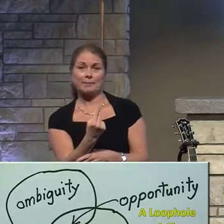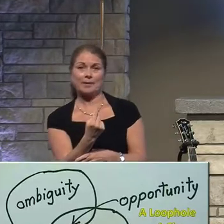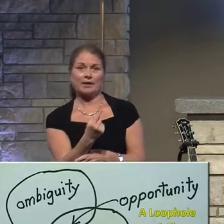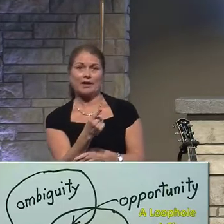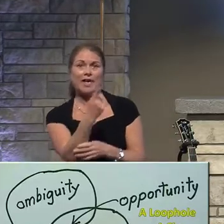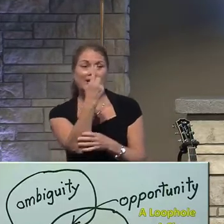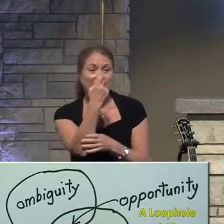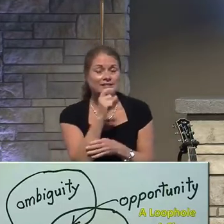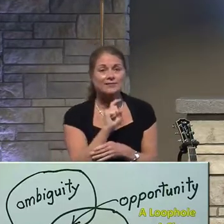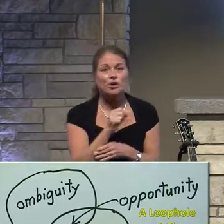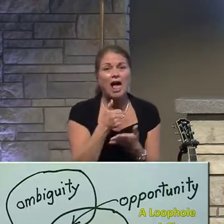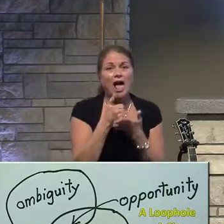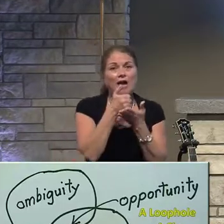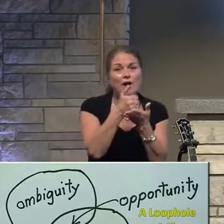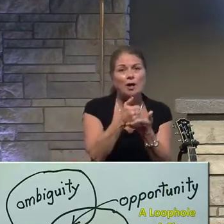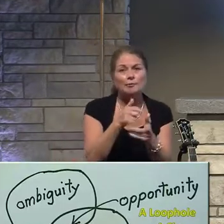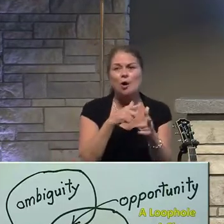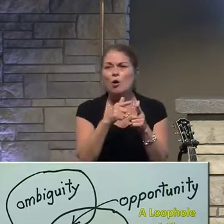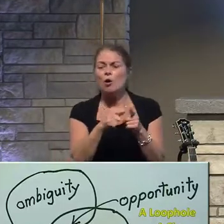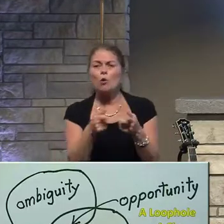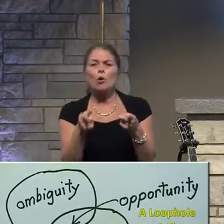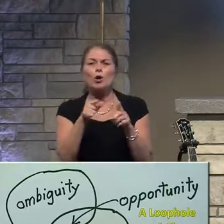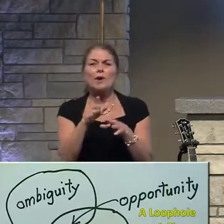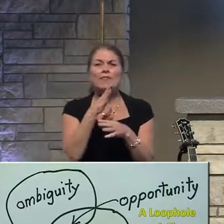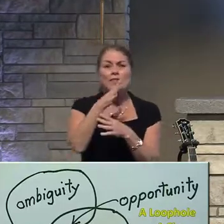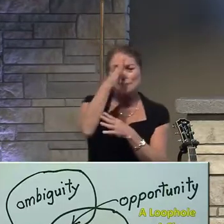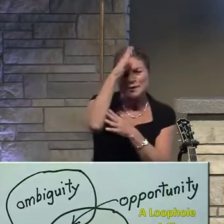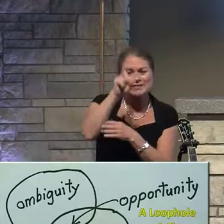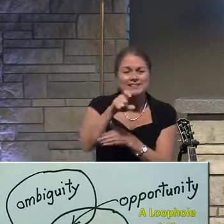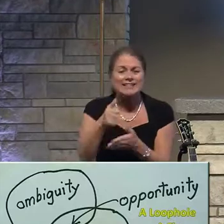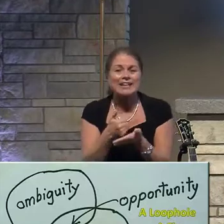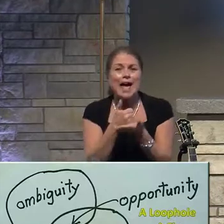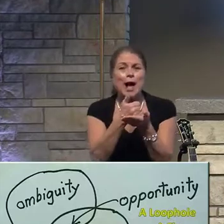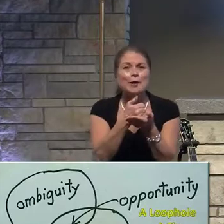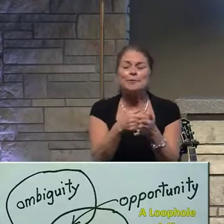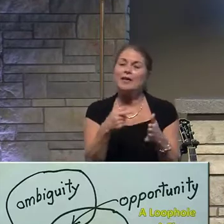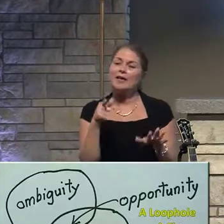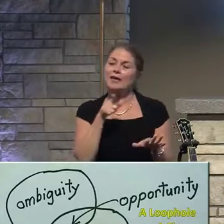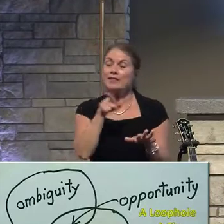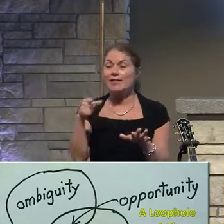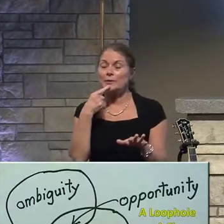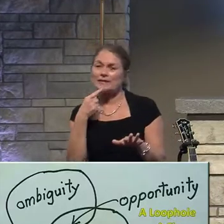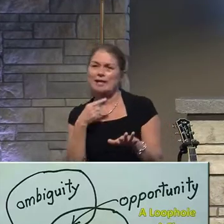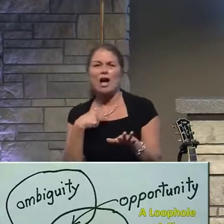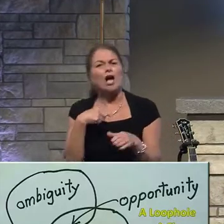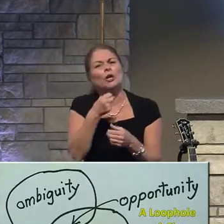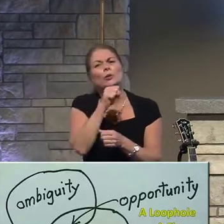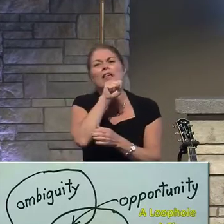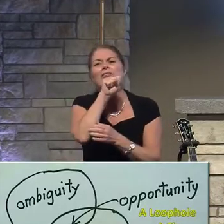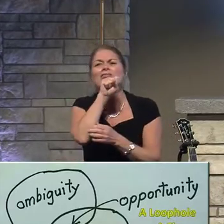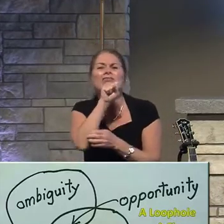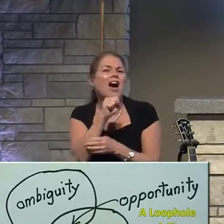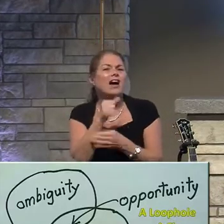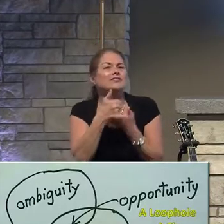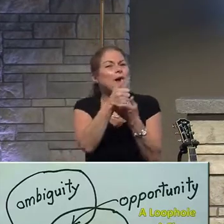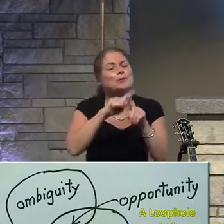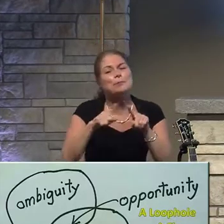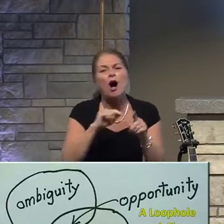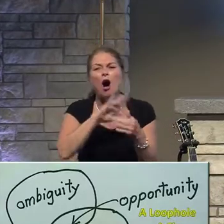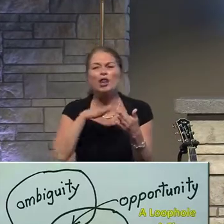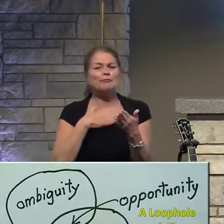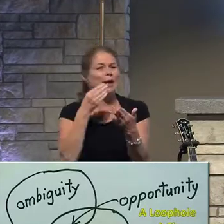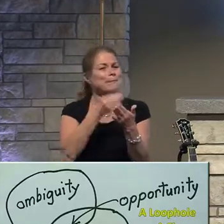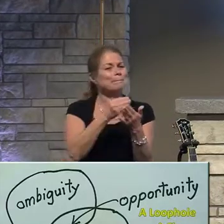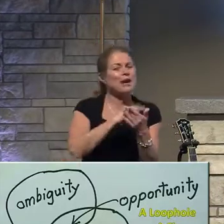help, or when their parents needed assistance, they could simply say, well, I would love to help you, but all of my